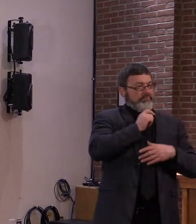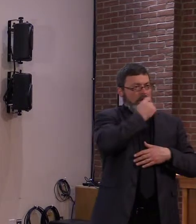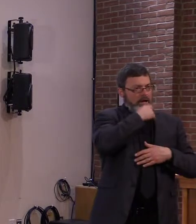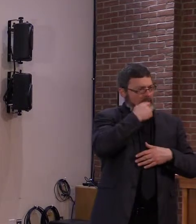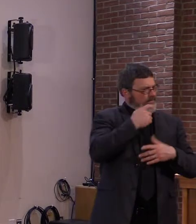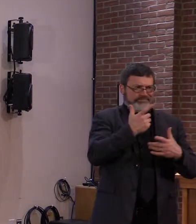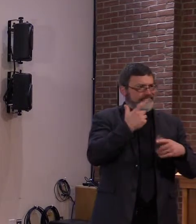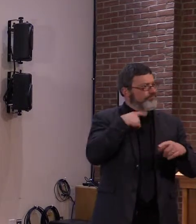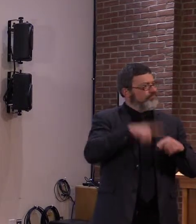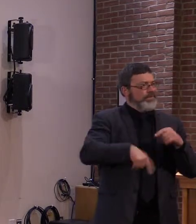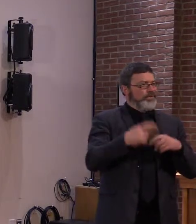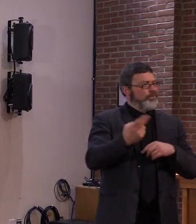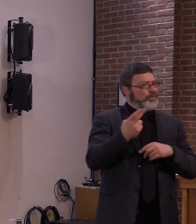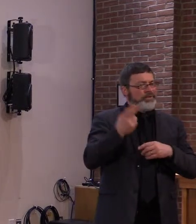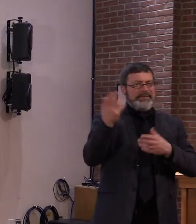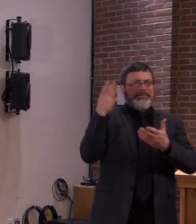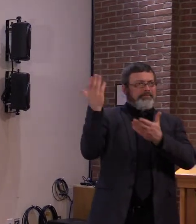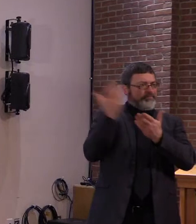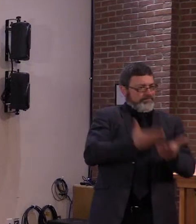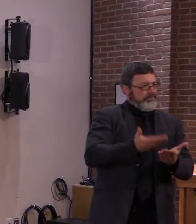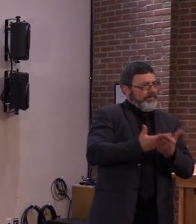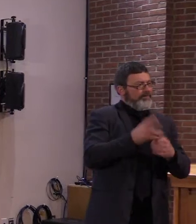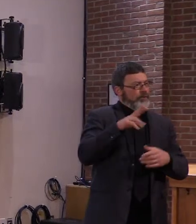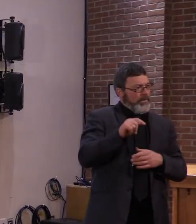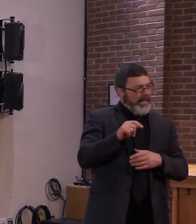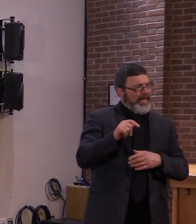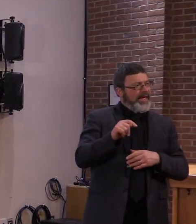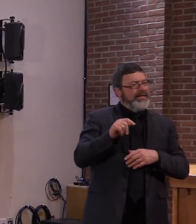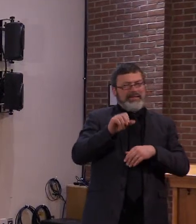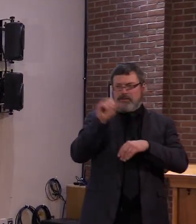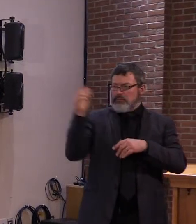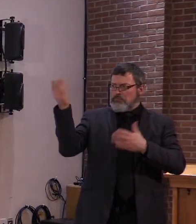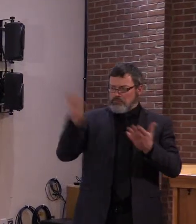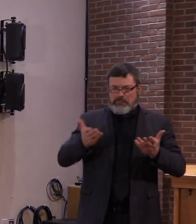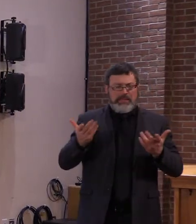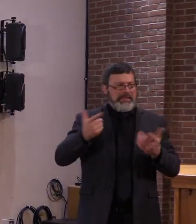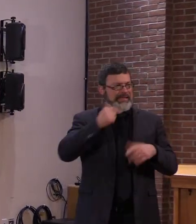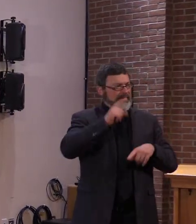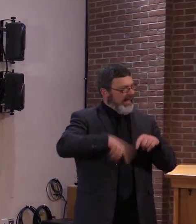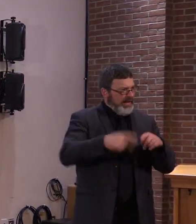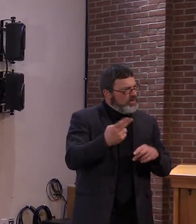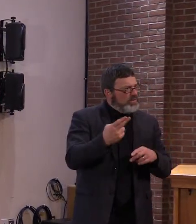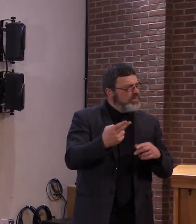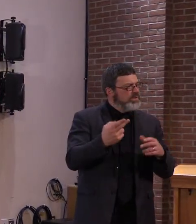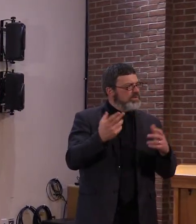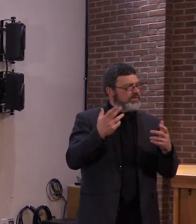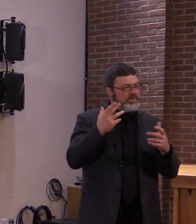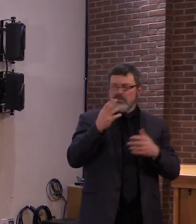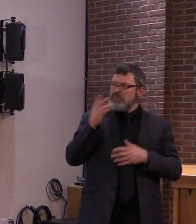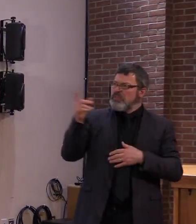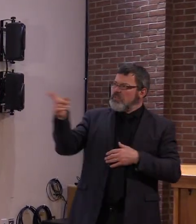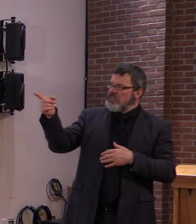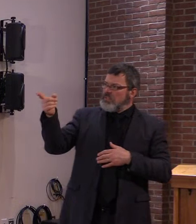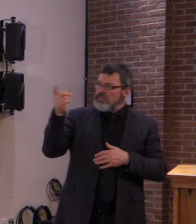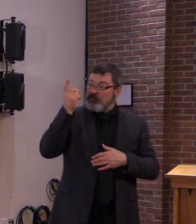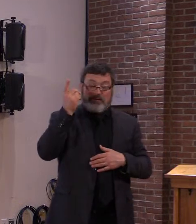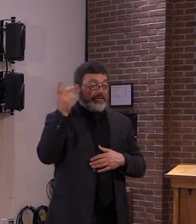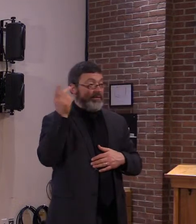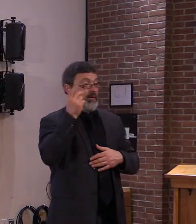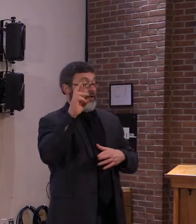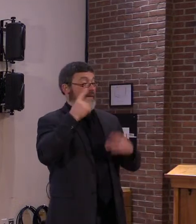before Christmas. And there's going to be a number of months that go by in 2021 that we have